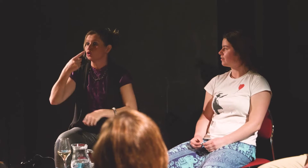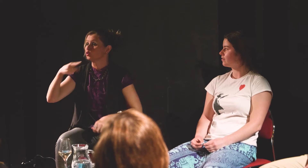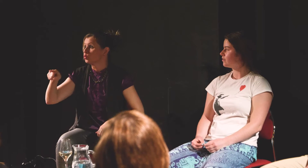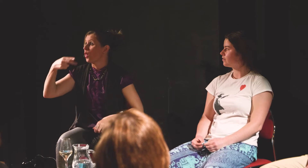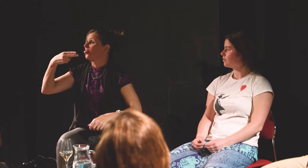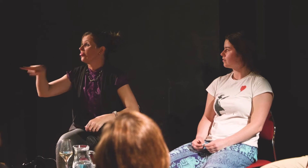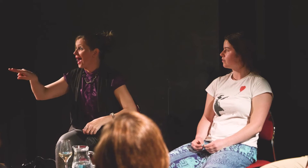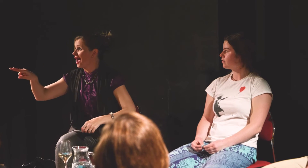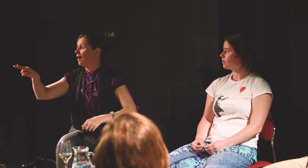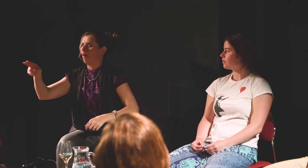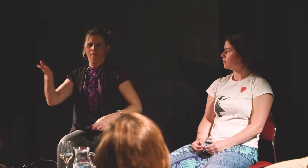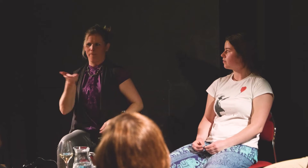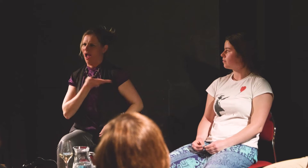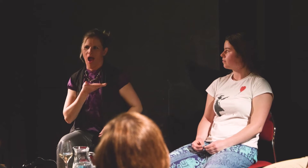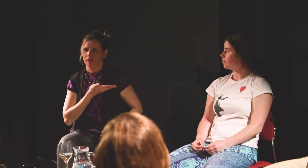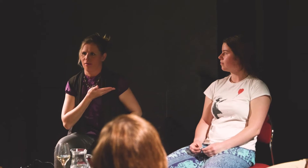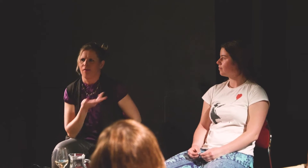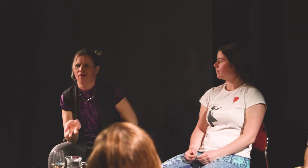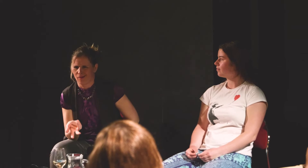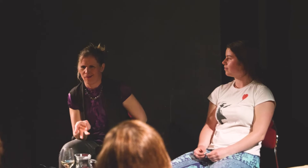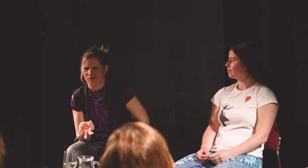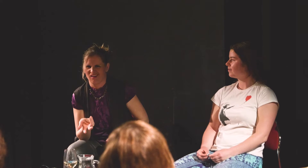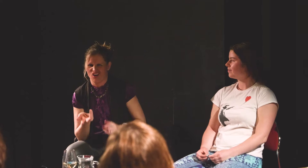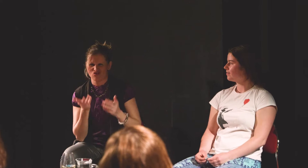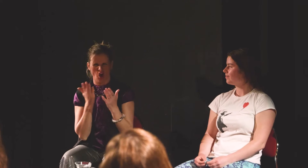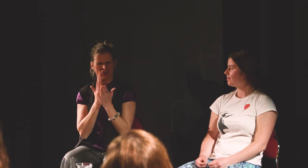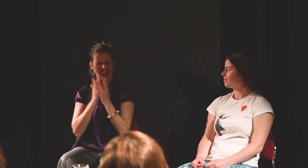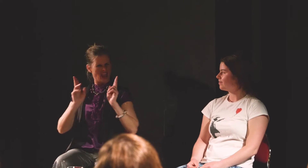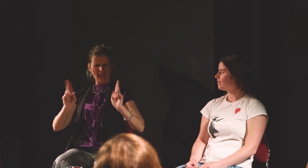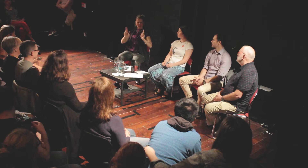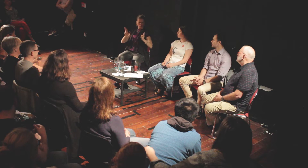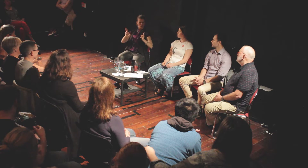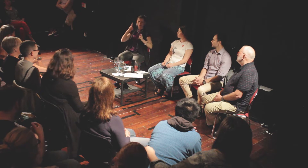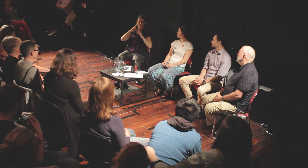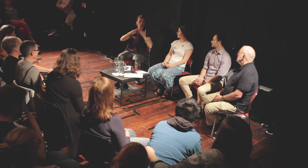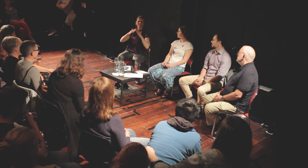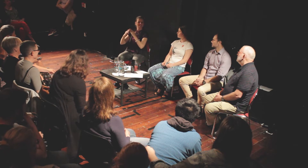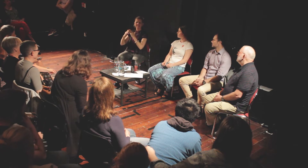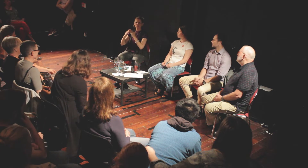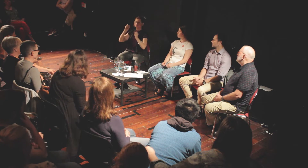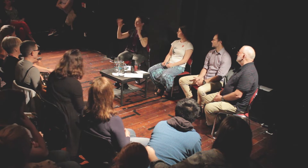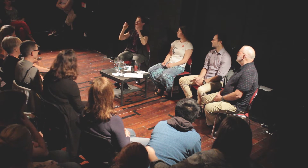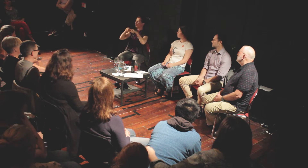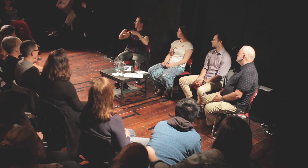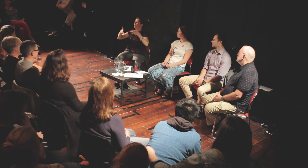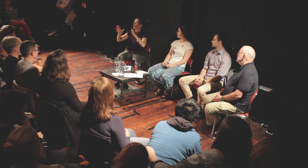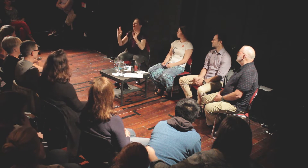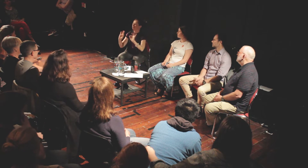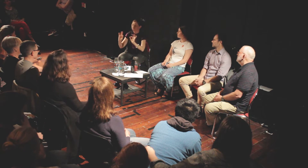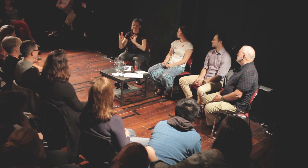I-N-G, to the park. Check it, it's not really natural for the community. It's not a natural